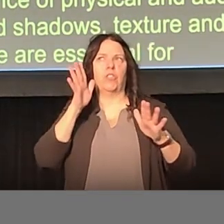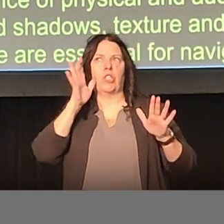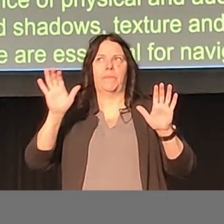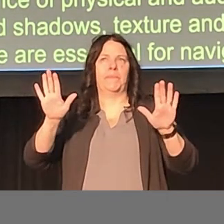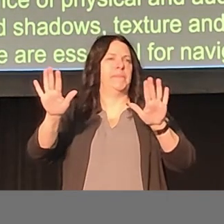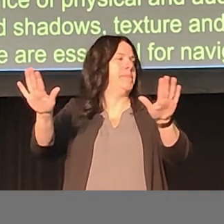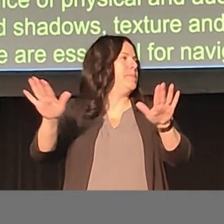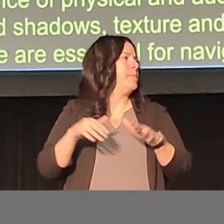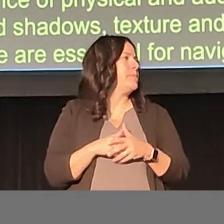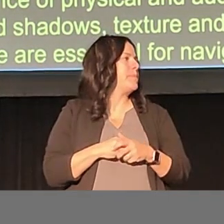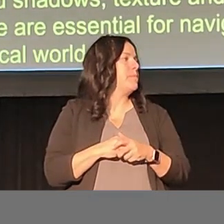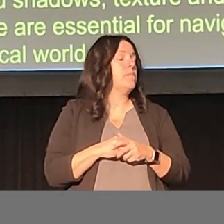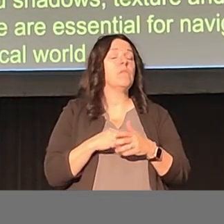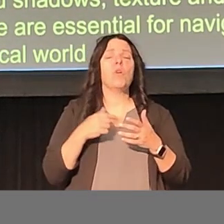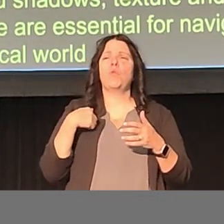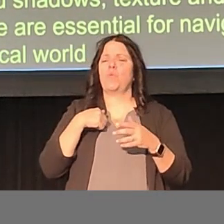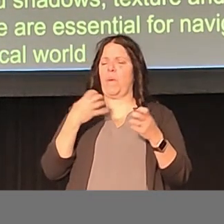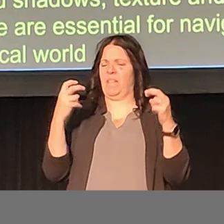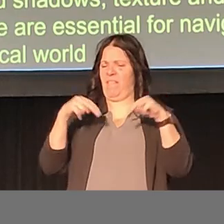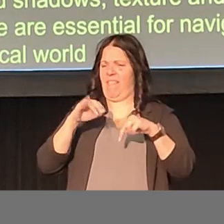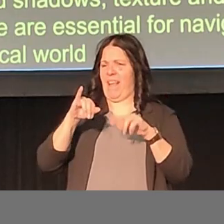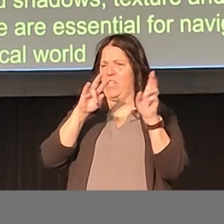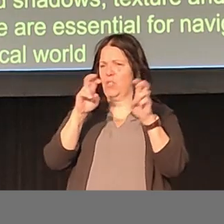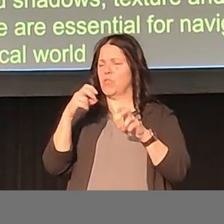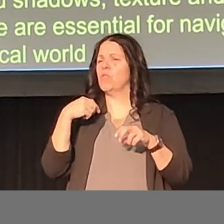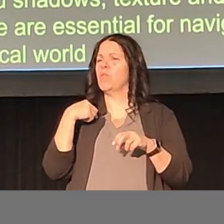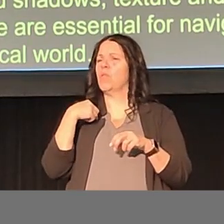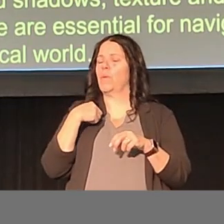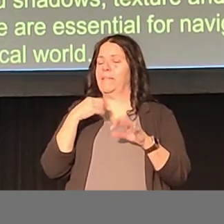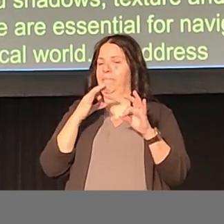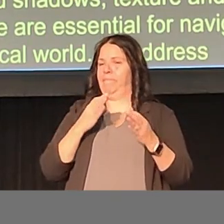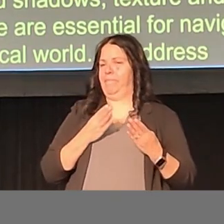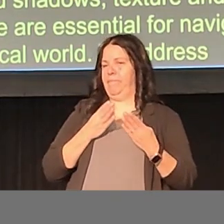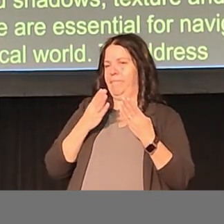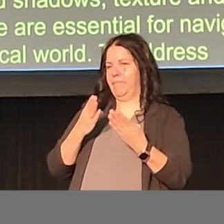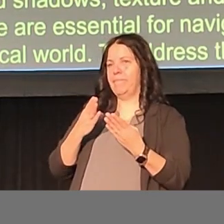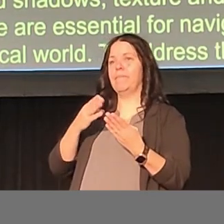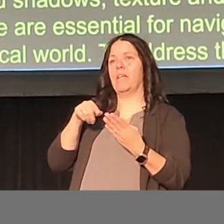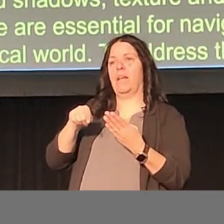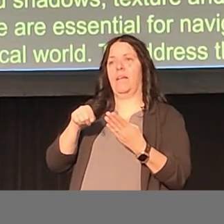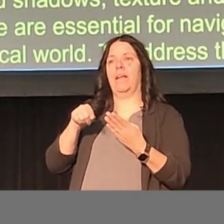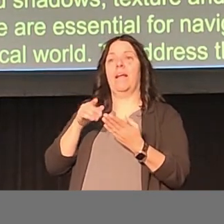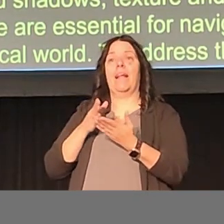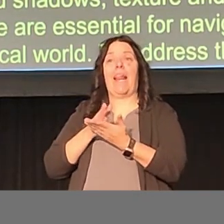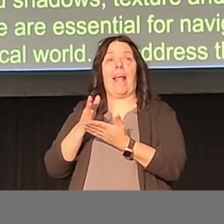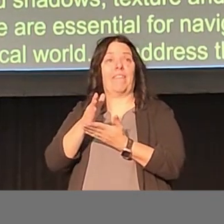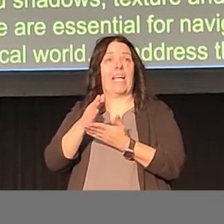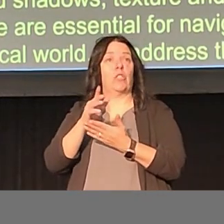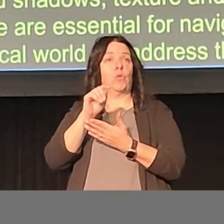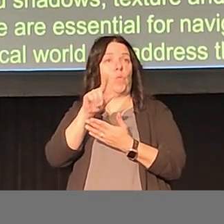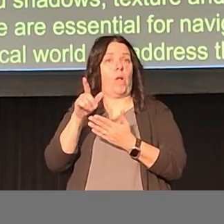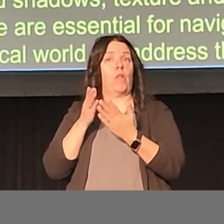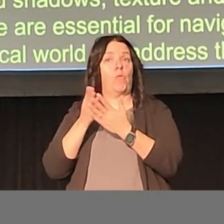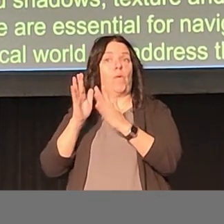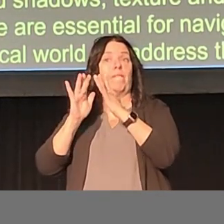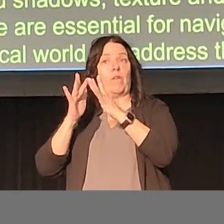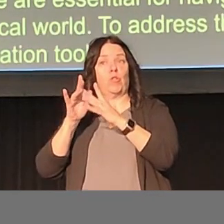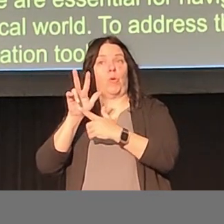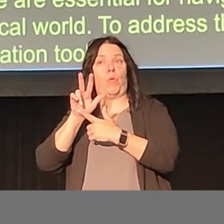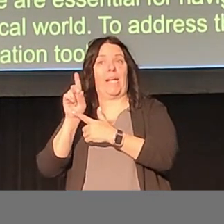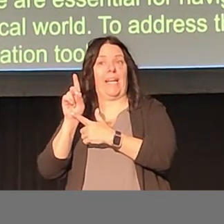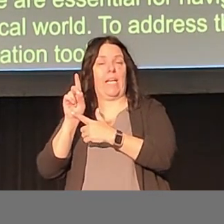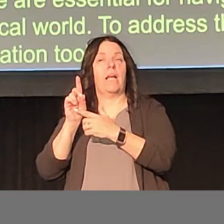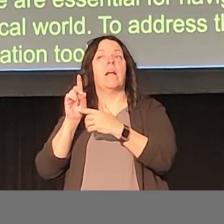To address this issue, we proposed an accessible navigation tool for a virtual 3D environments based on